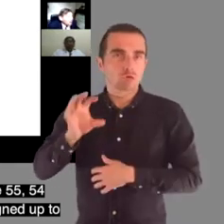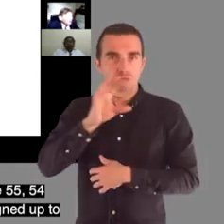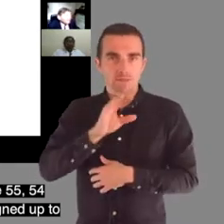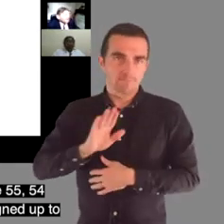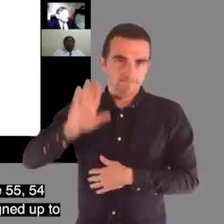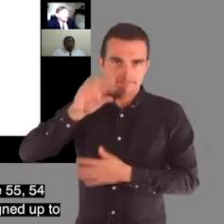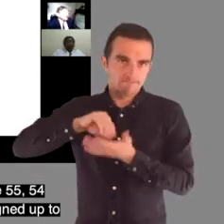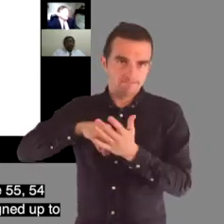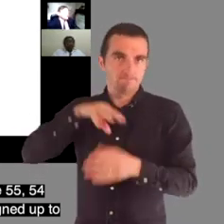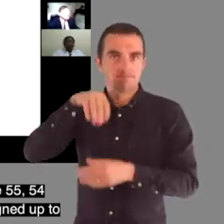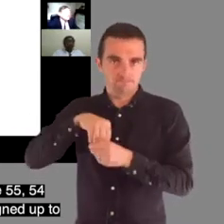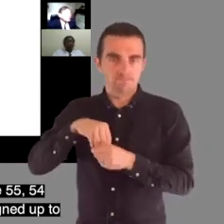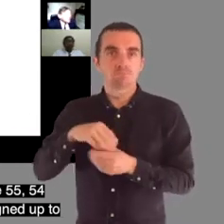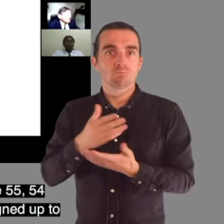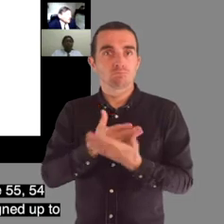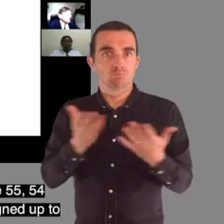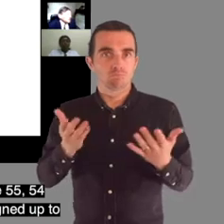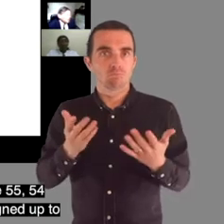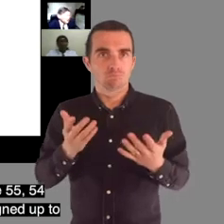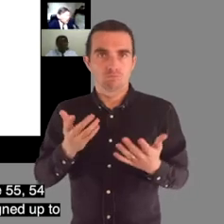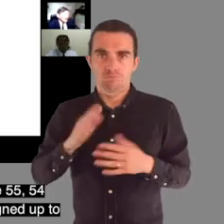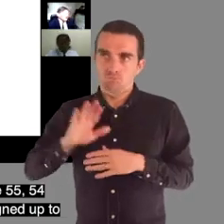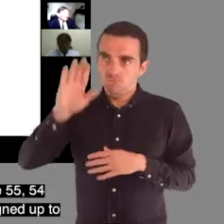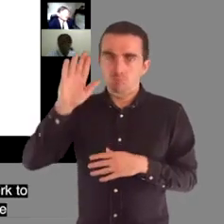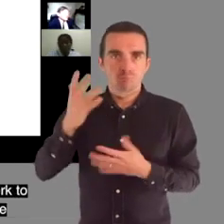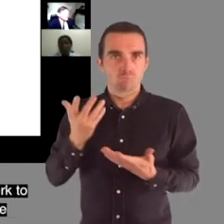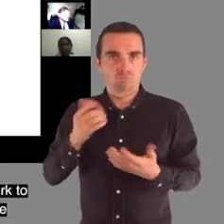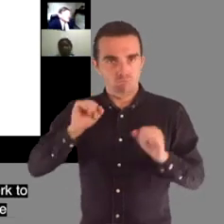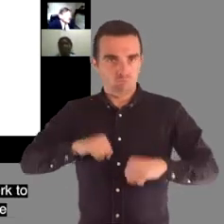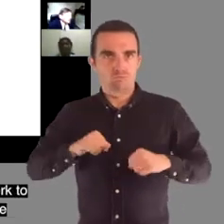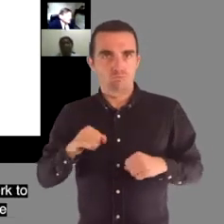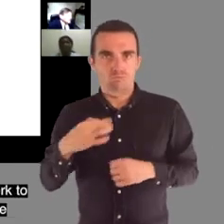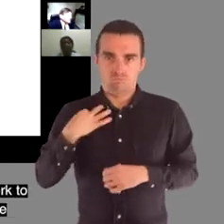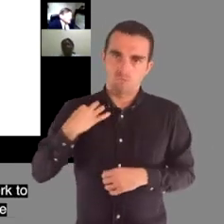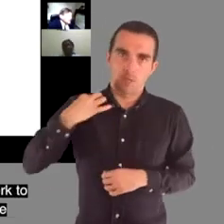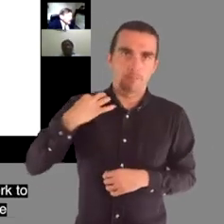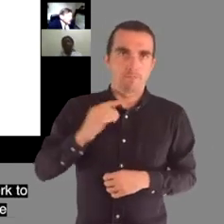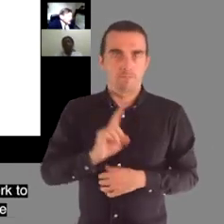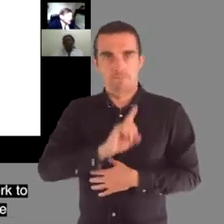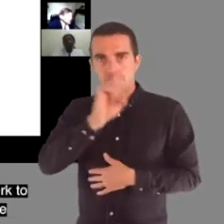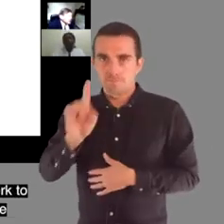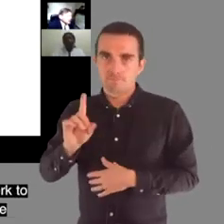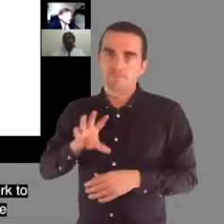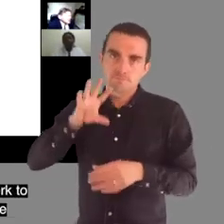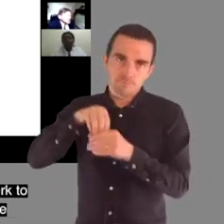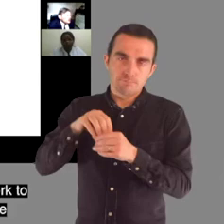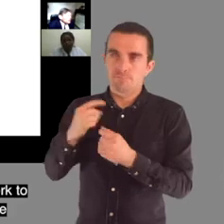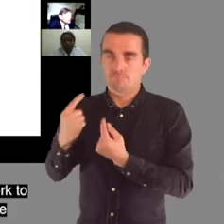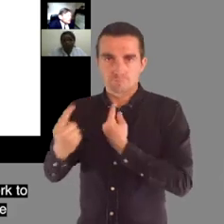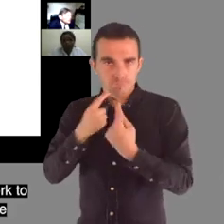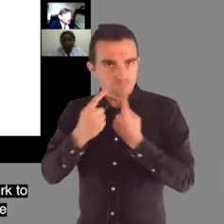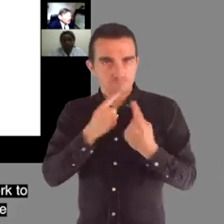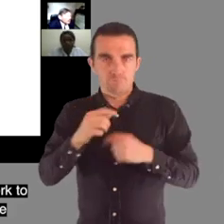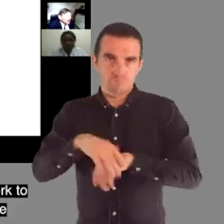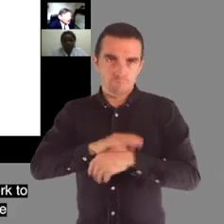51 of the 54 Commonwealth countries have signed up to this, that they would actually work